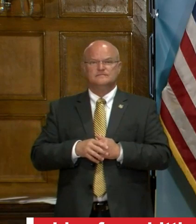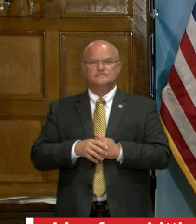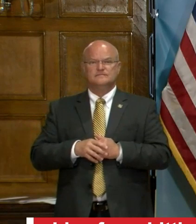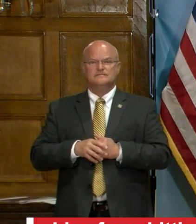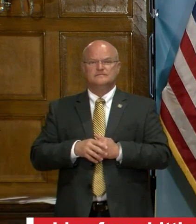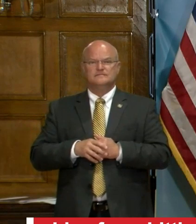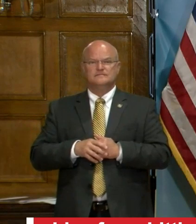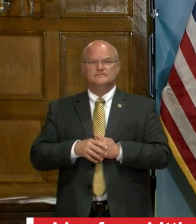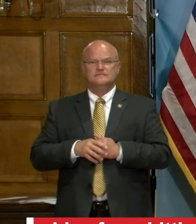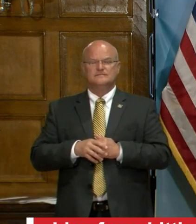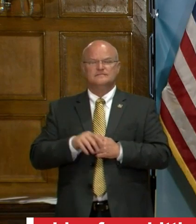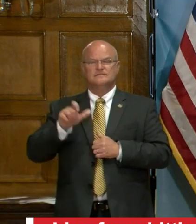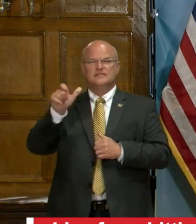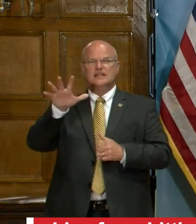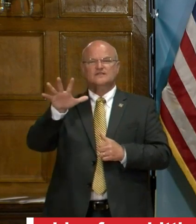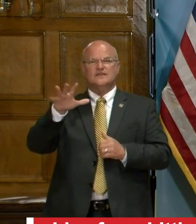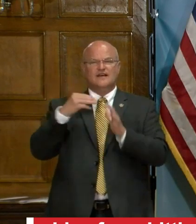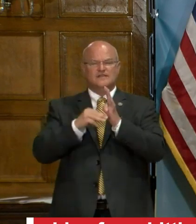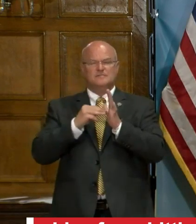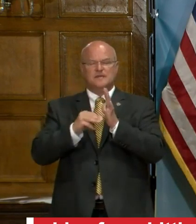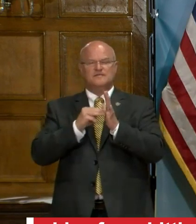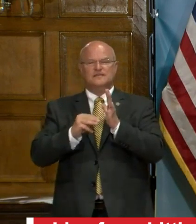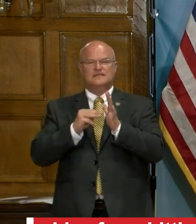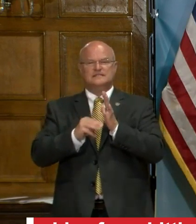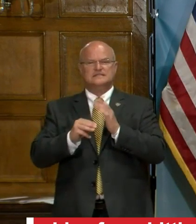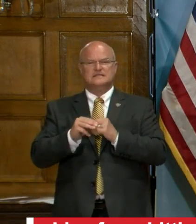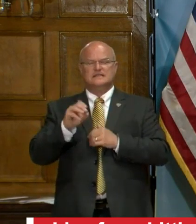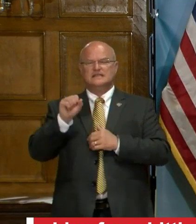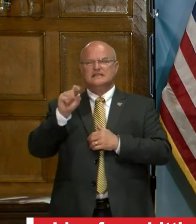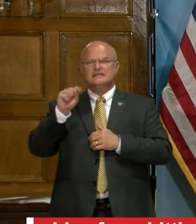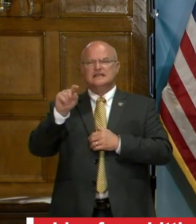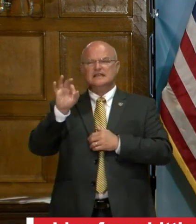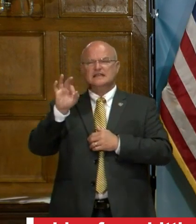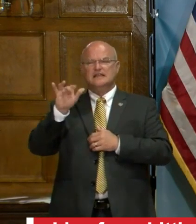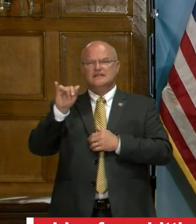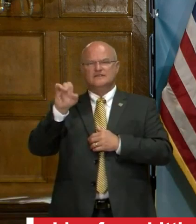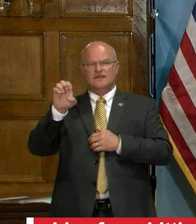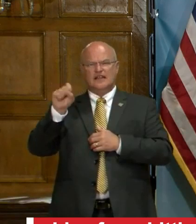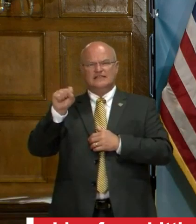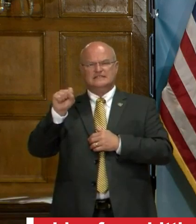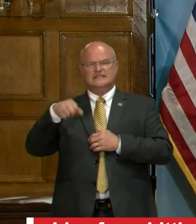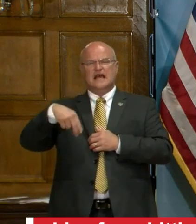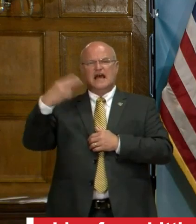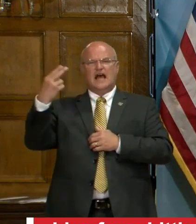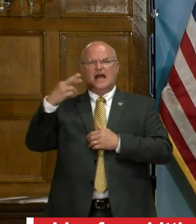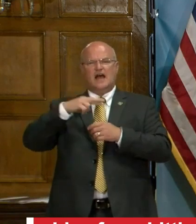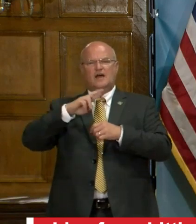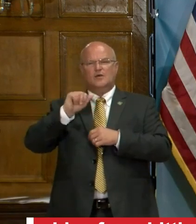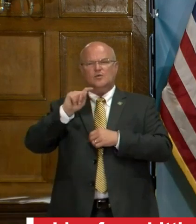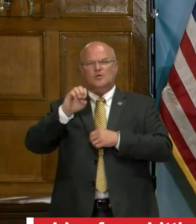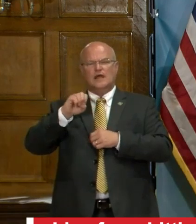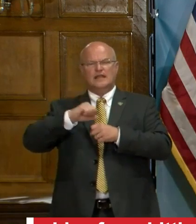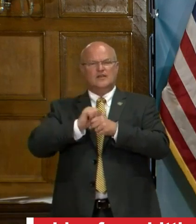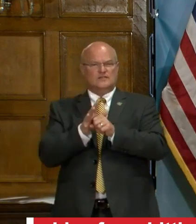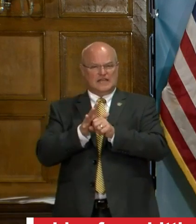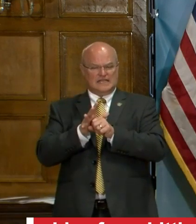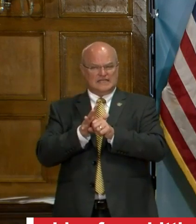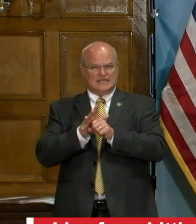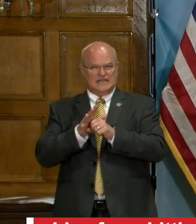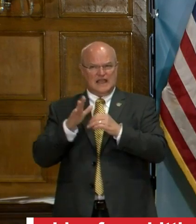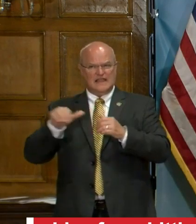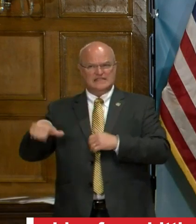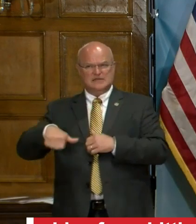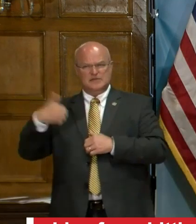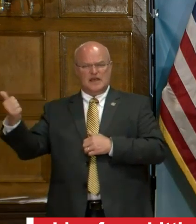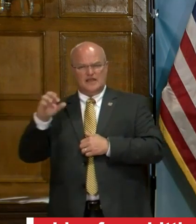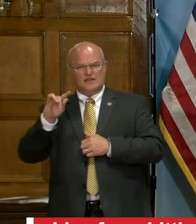is Jessica from Channel 5 in Memphis. St. Francis is seeing a higher rate of COVID-19 cases than some